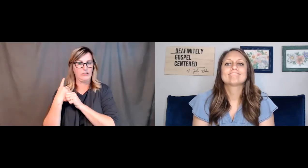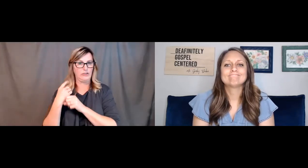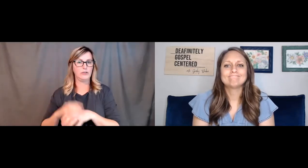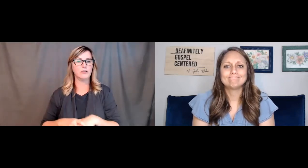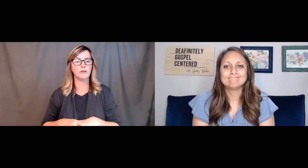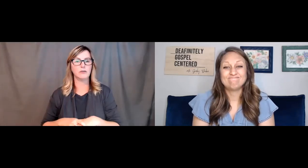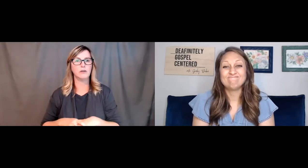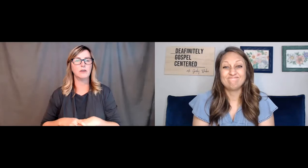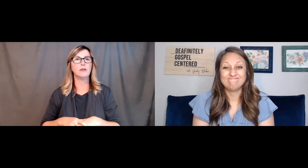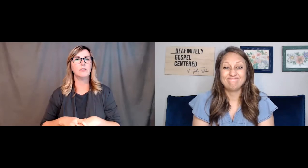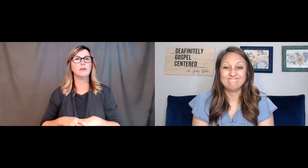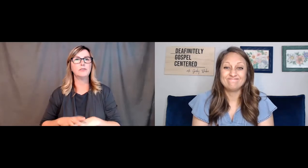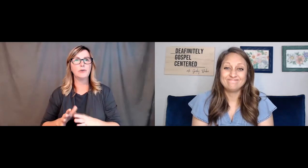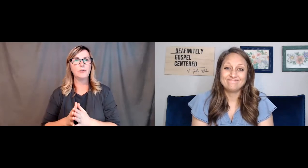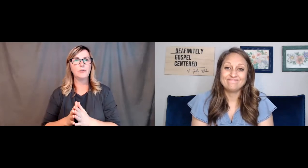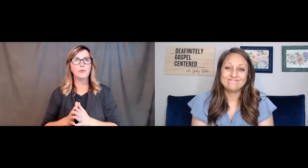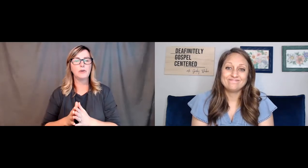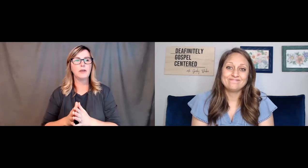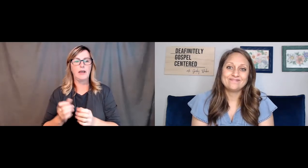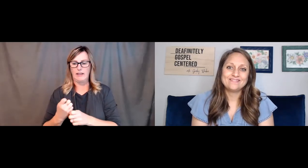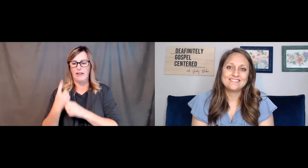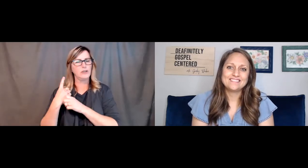last year, the pandemic.